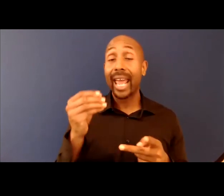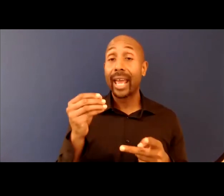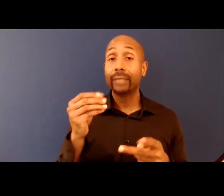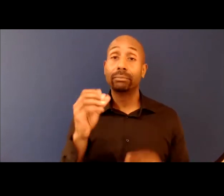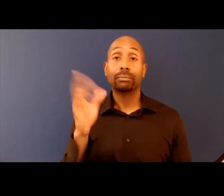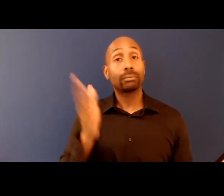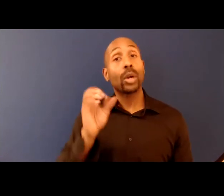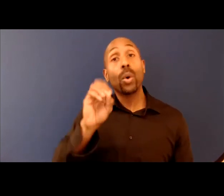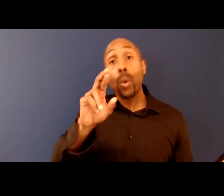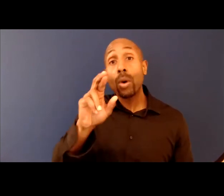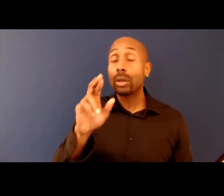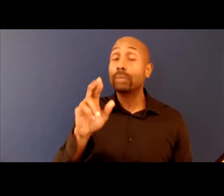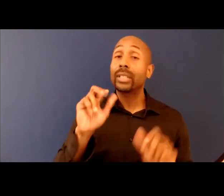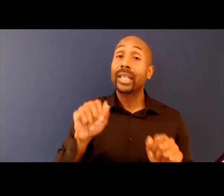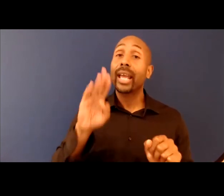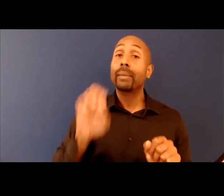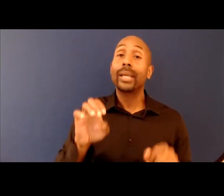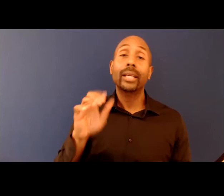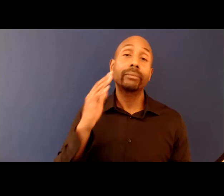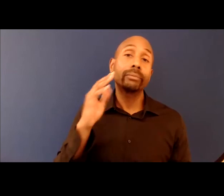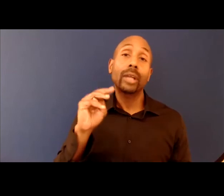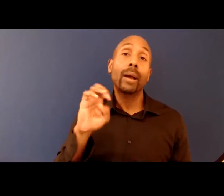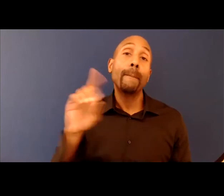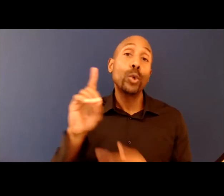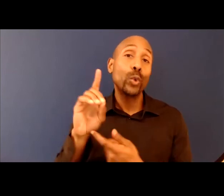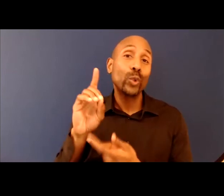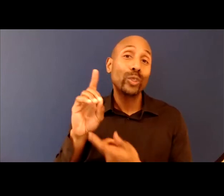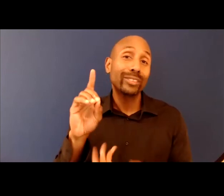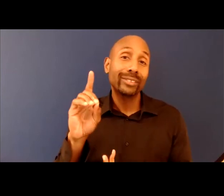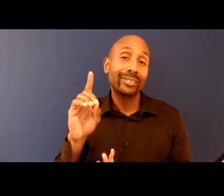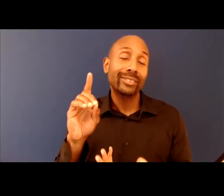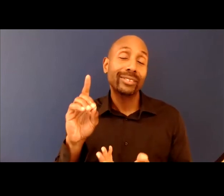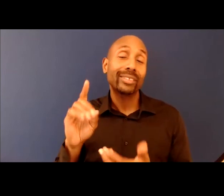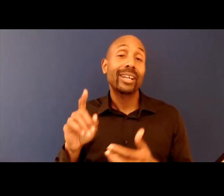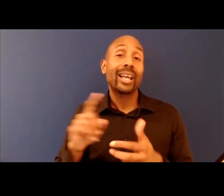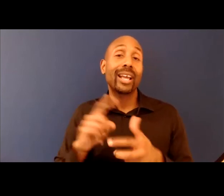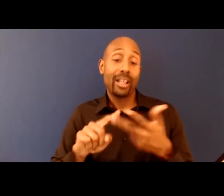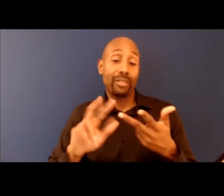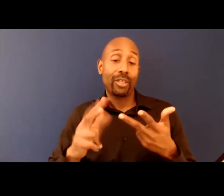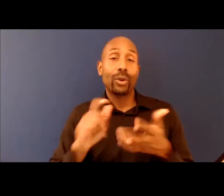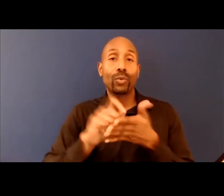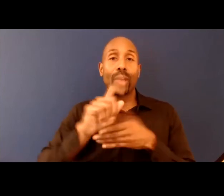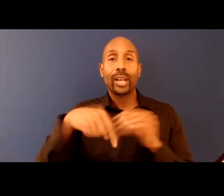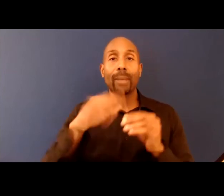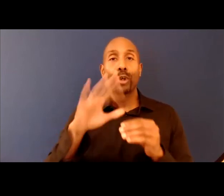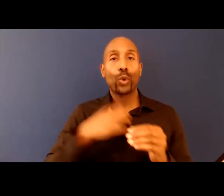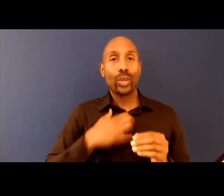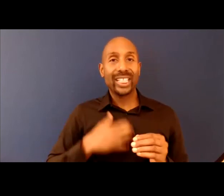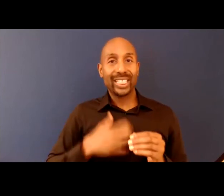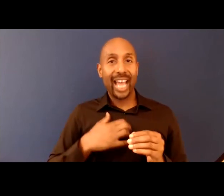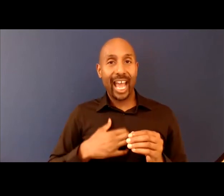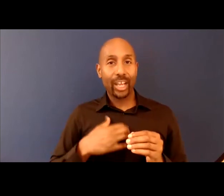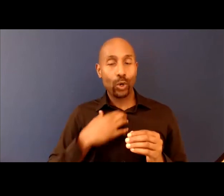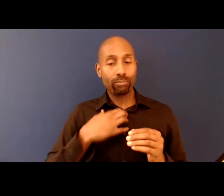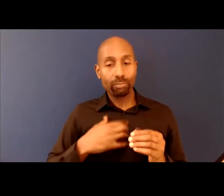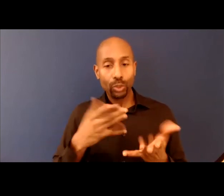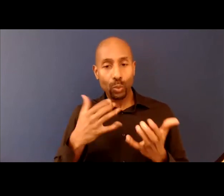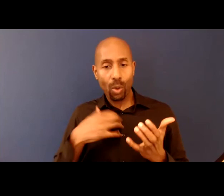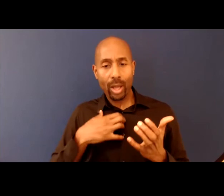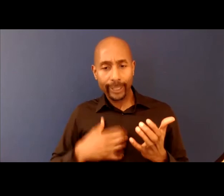and to write about your desires, both in that memory or